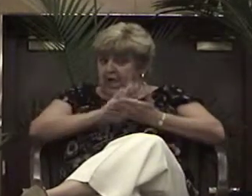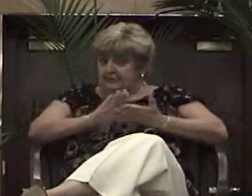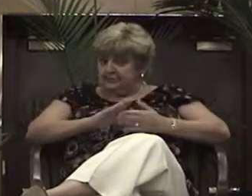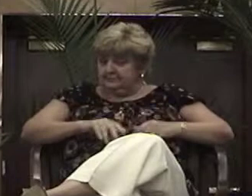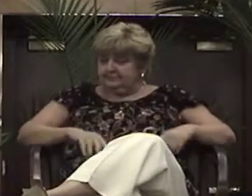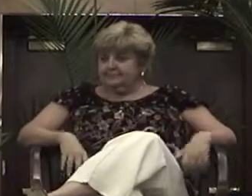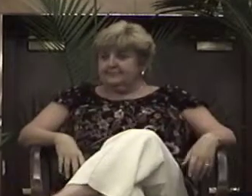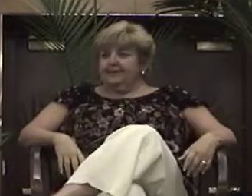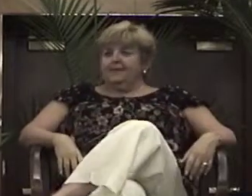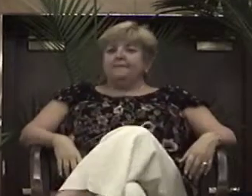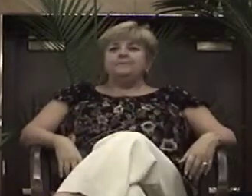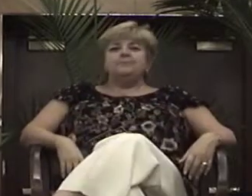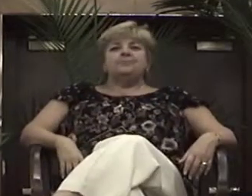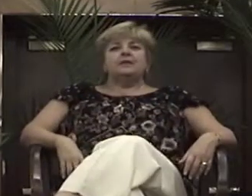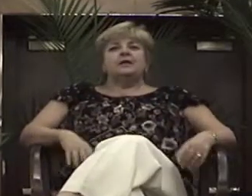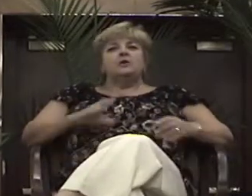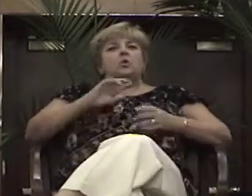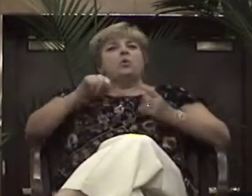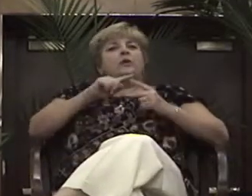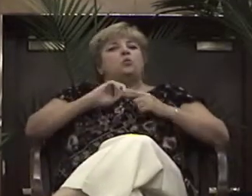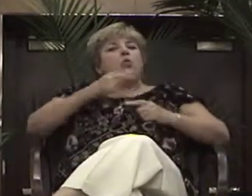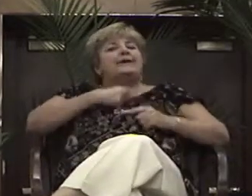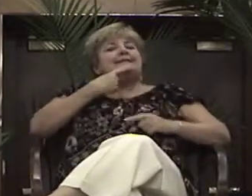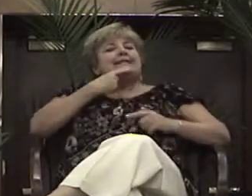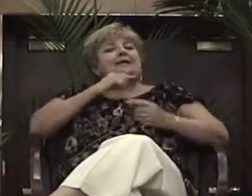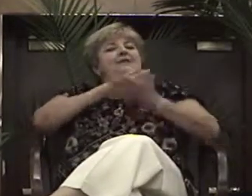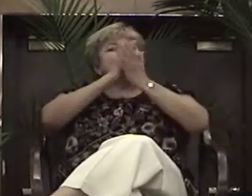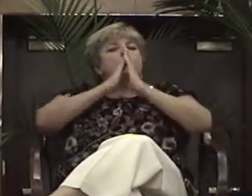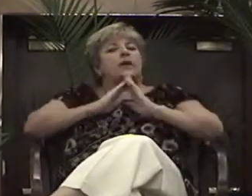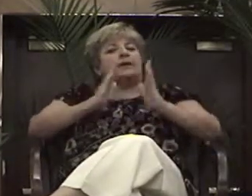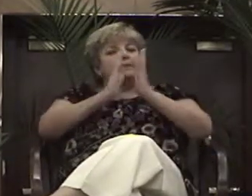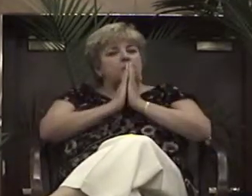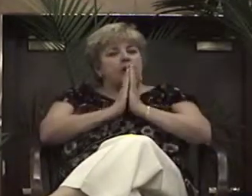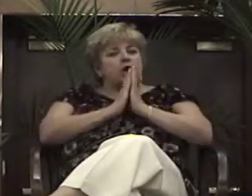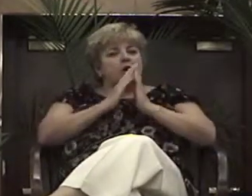Like I was saying, when we say the Serenity Prayer, I bow my head in reverence.